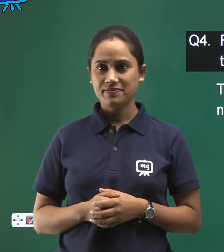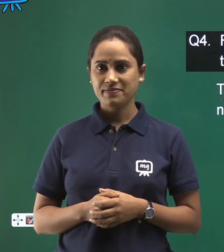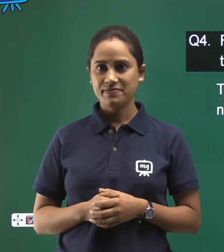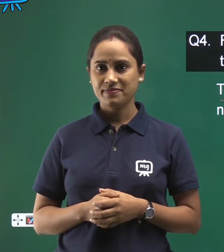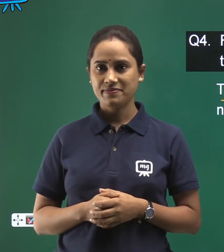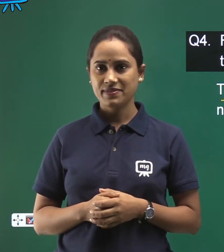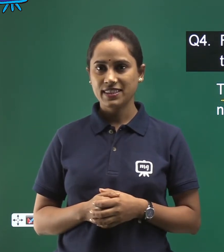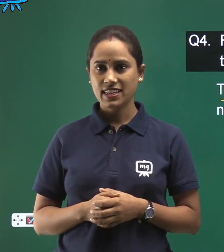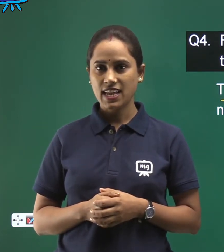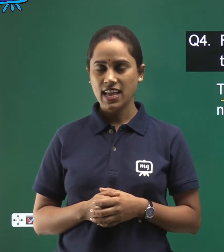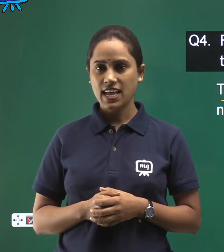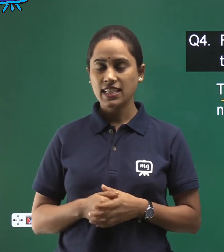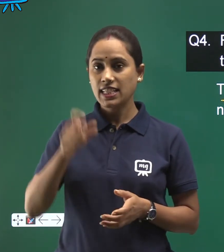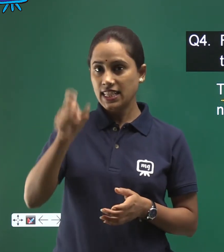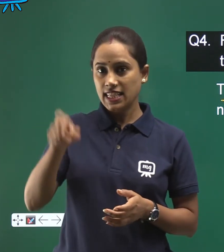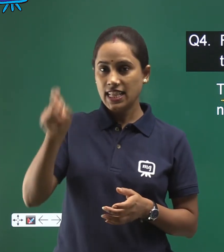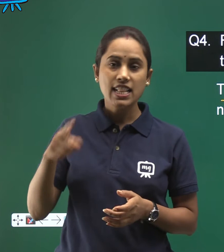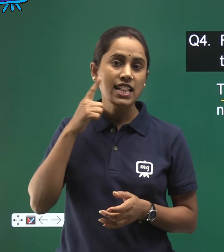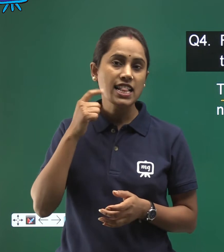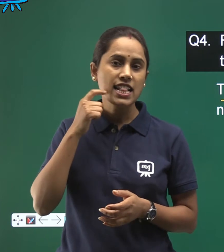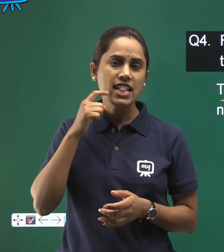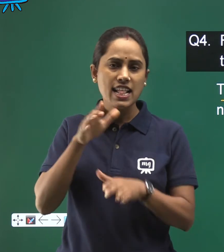The fisherman